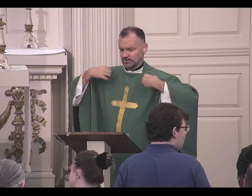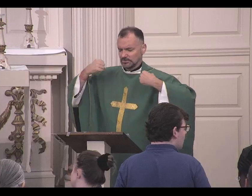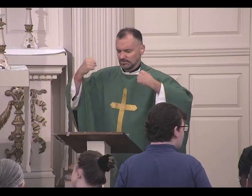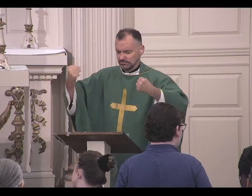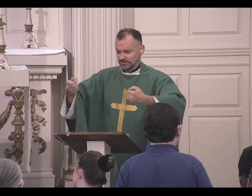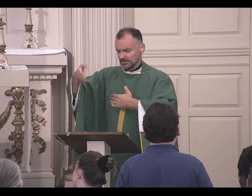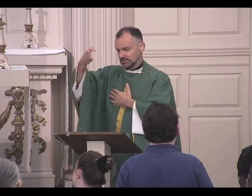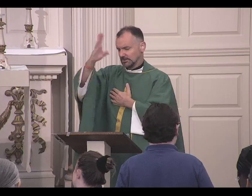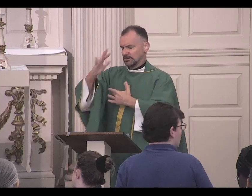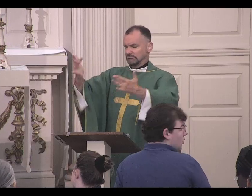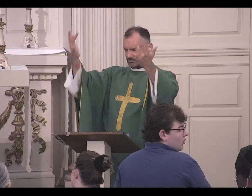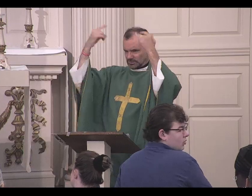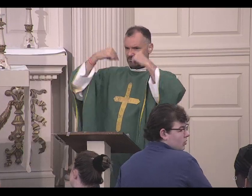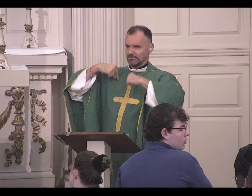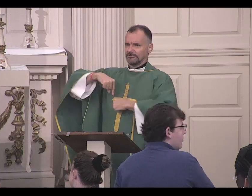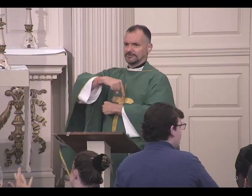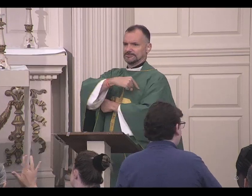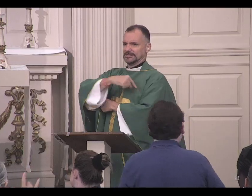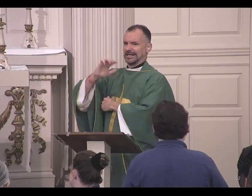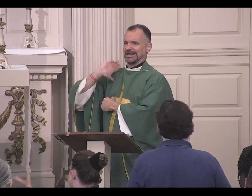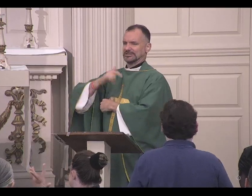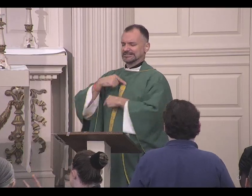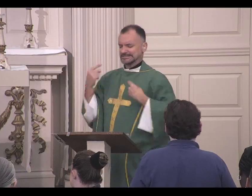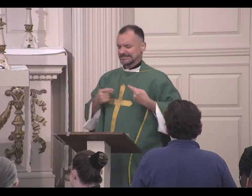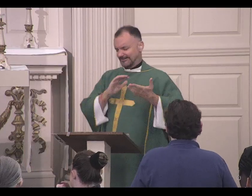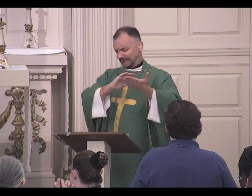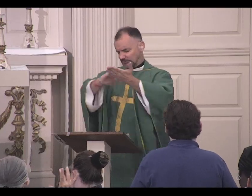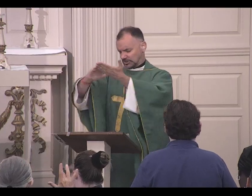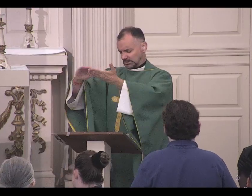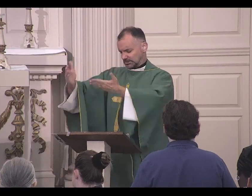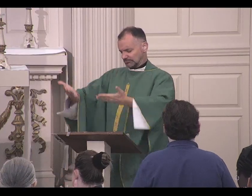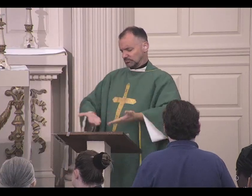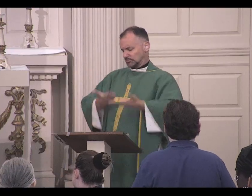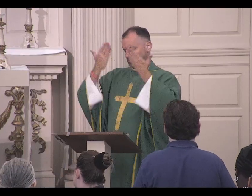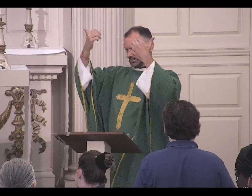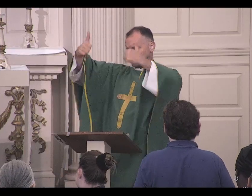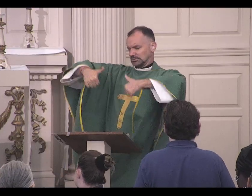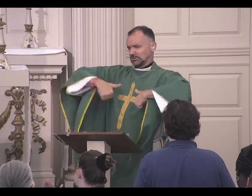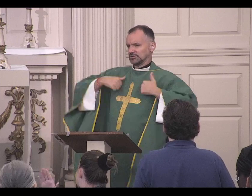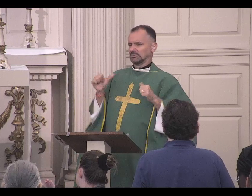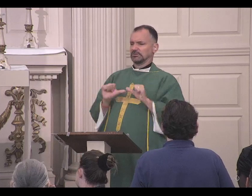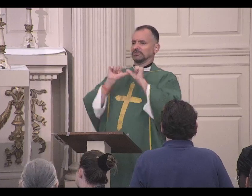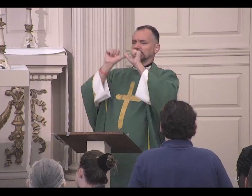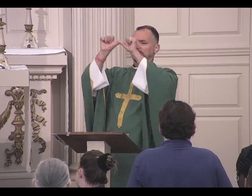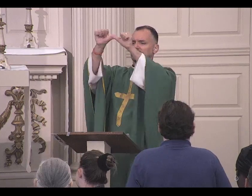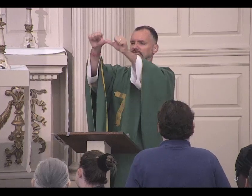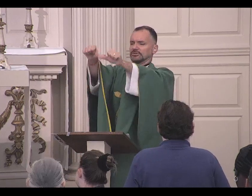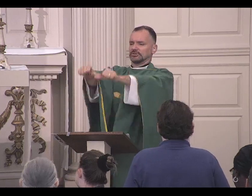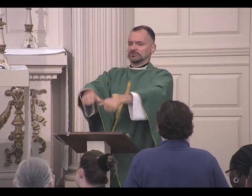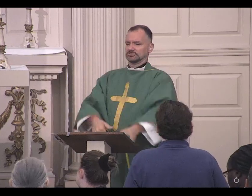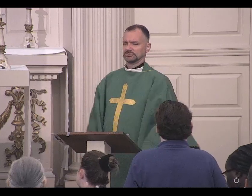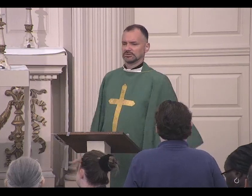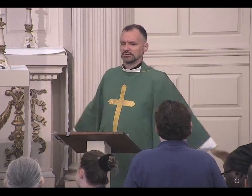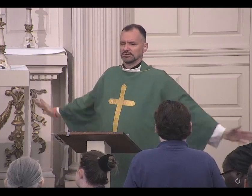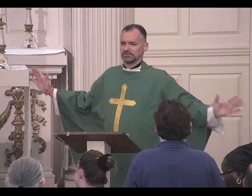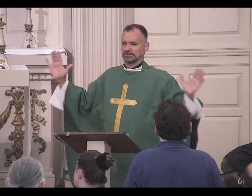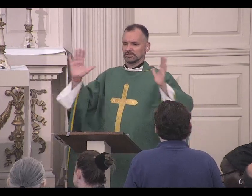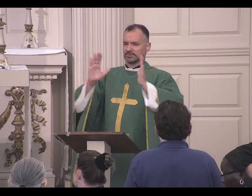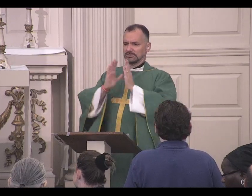May Almighty God have mercy on us, forgive us our sins, and bring us to everlasting life.